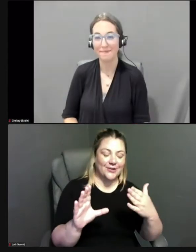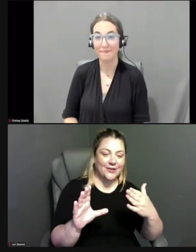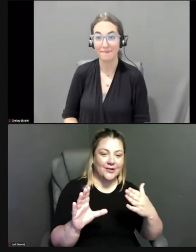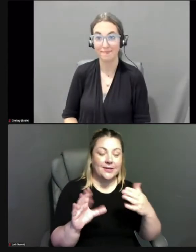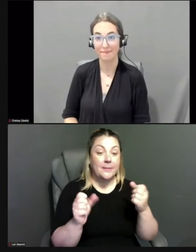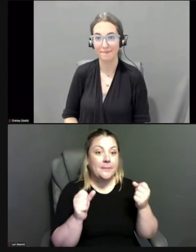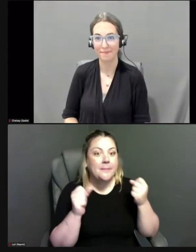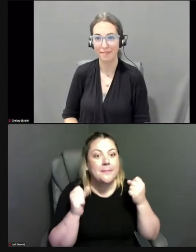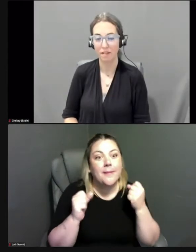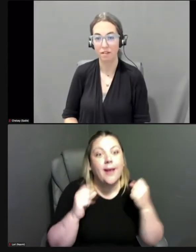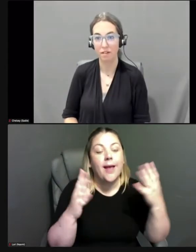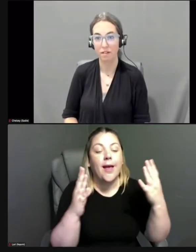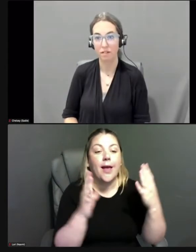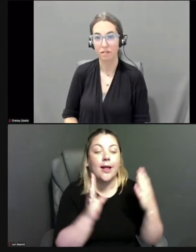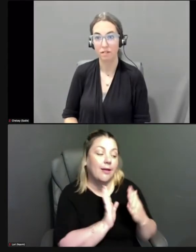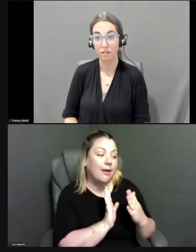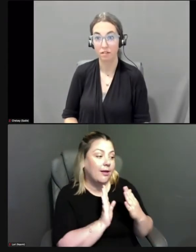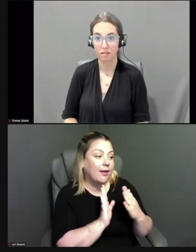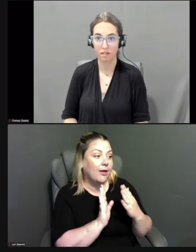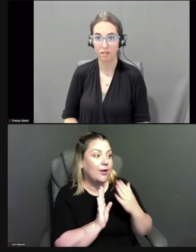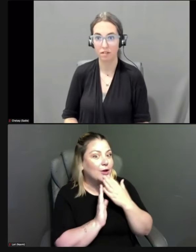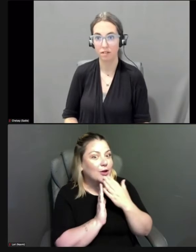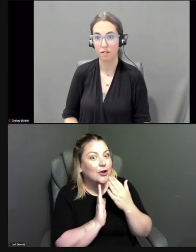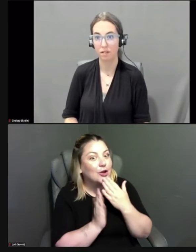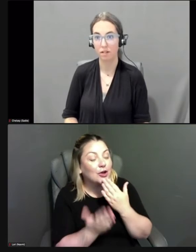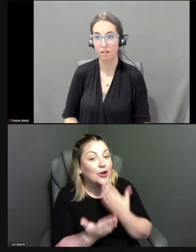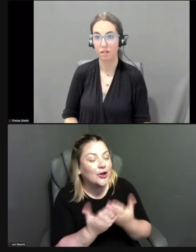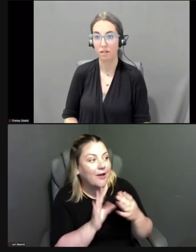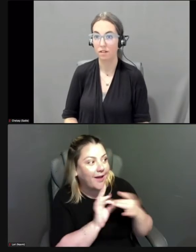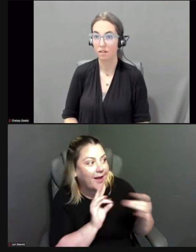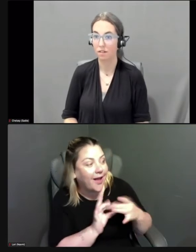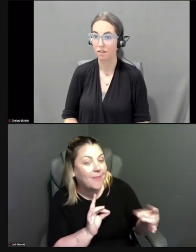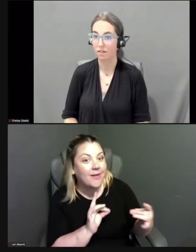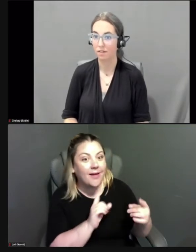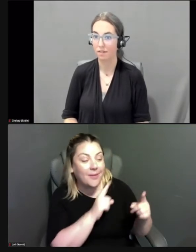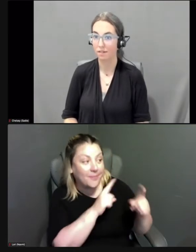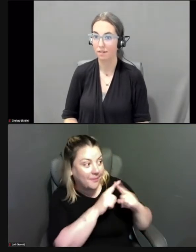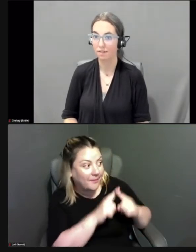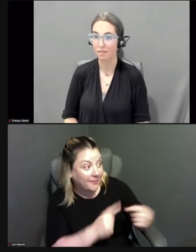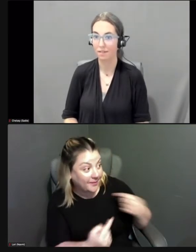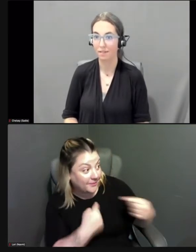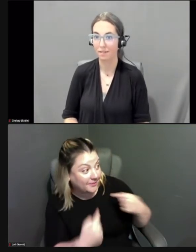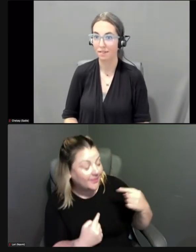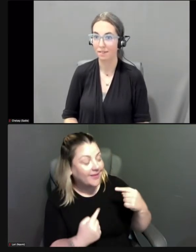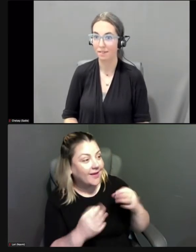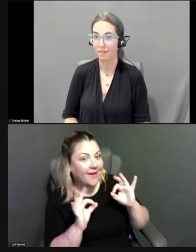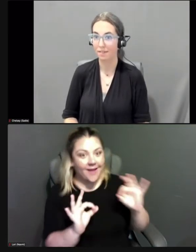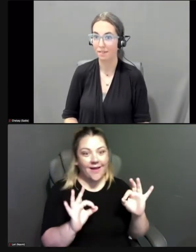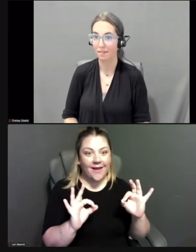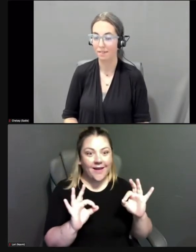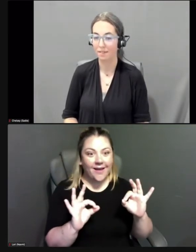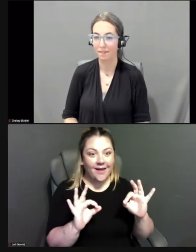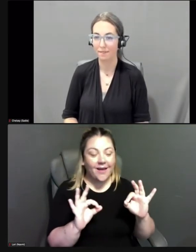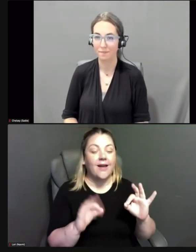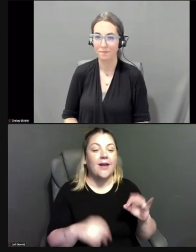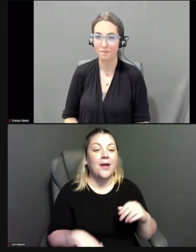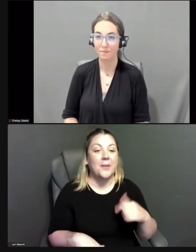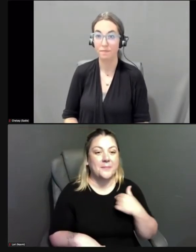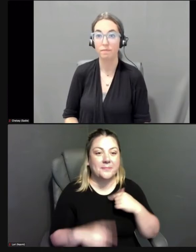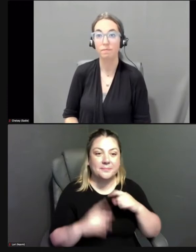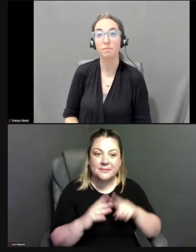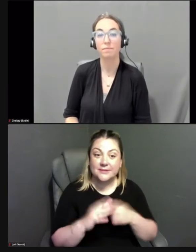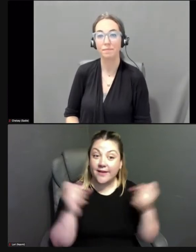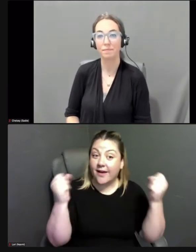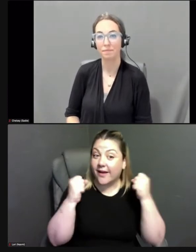lot of praise for it, which felt super good, of course. But I also started exercising.